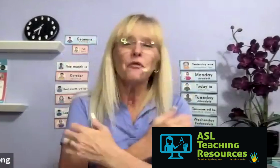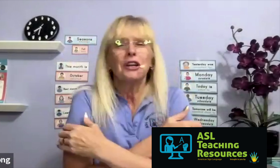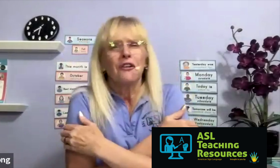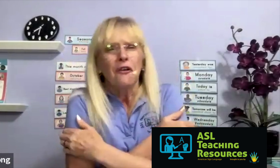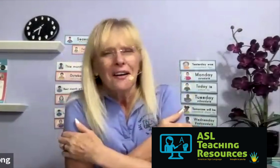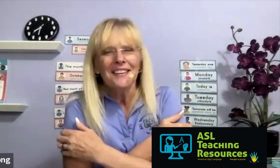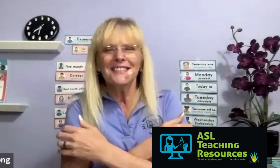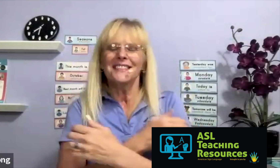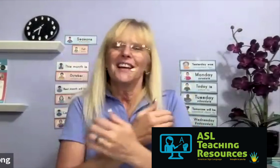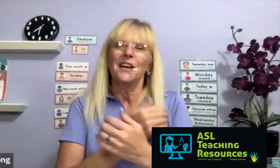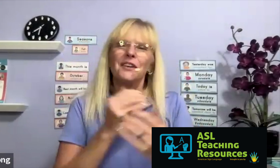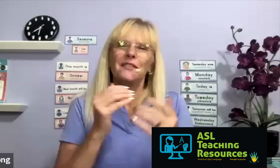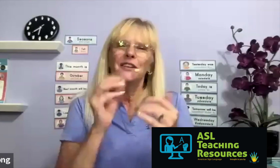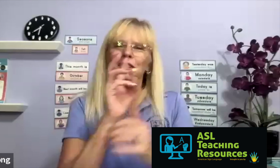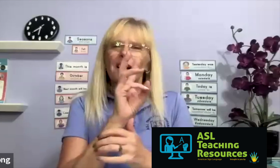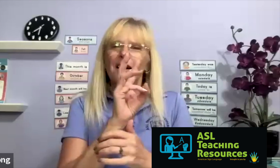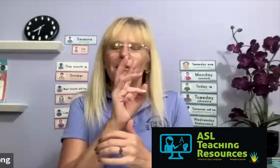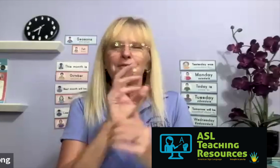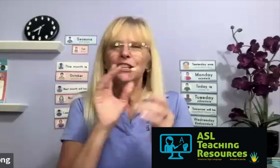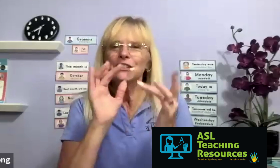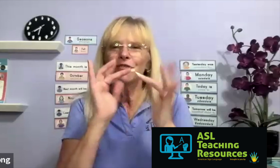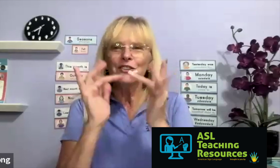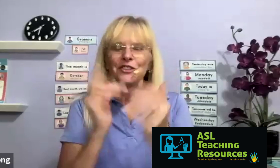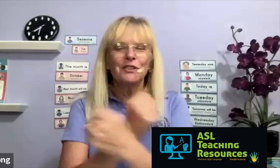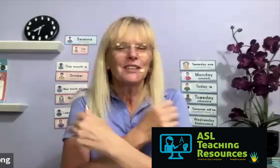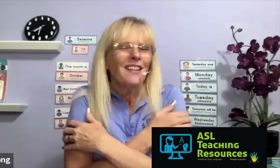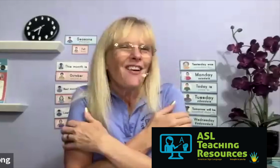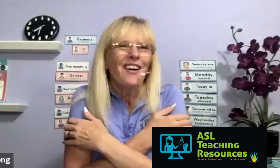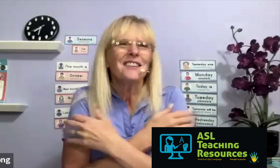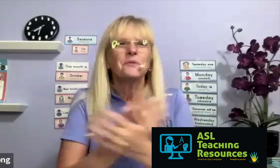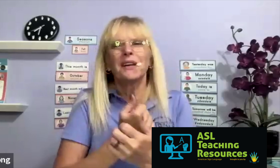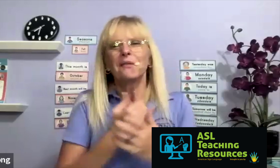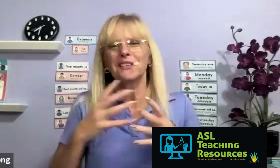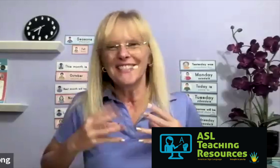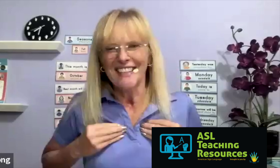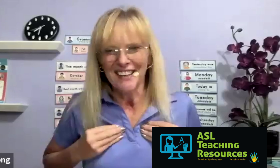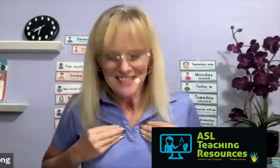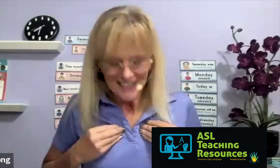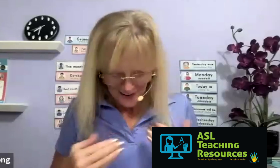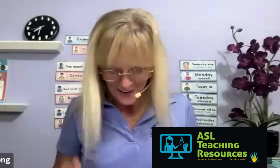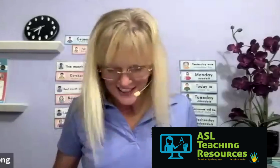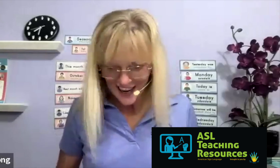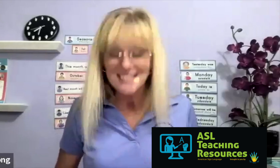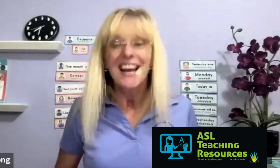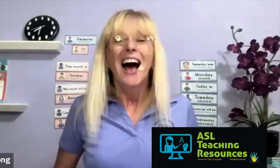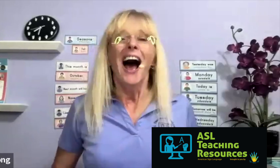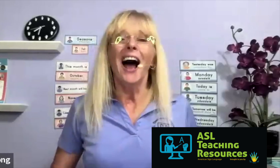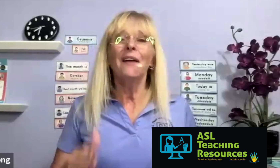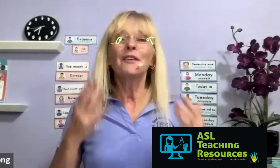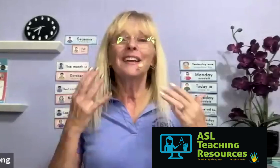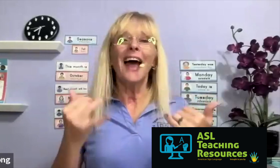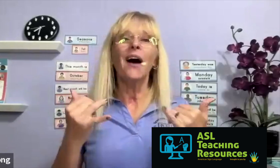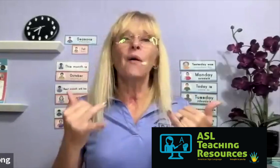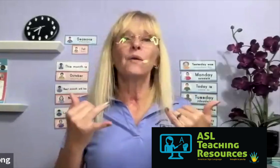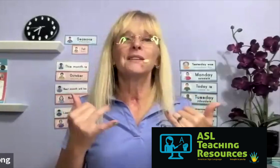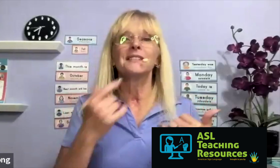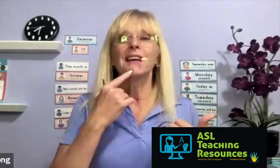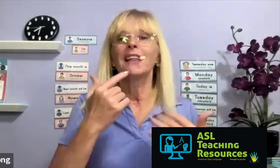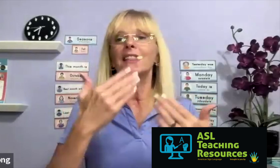need the hugs, even if it's just virtual hugs we receive. So yes, I would now want to say thank